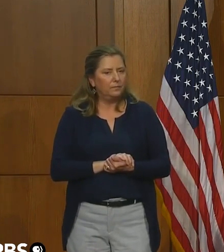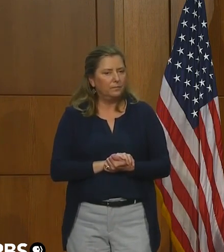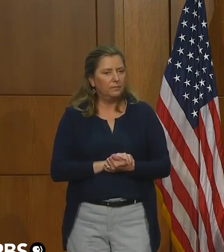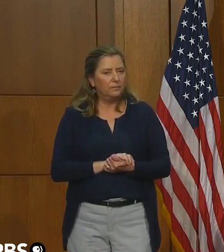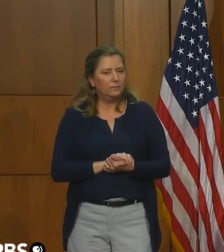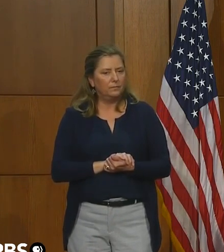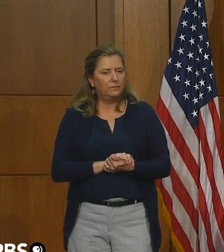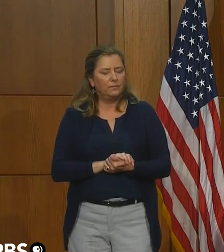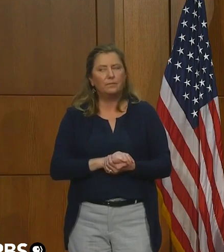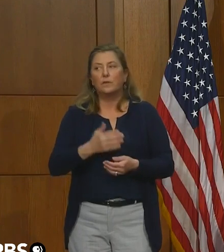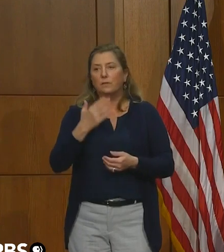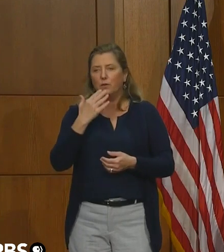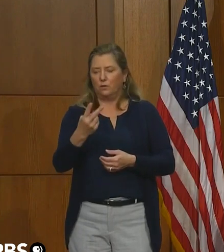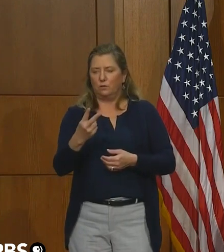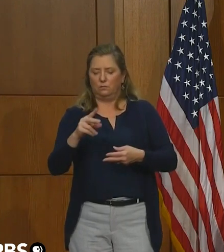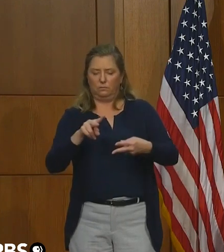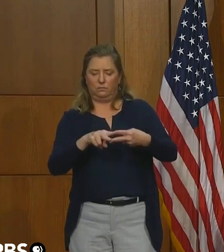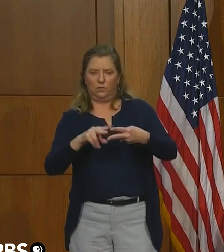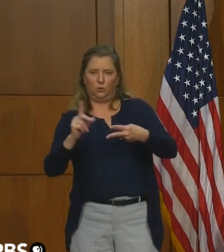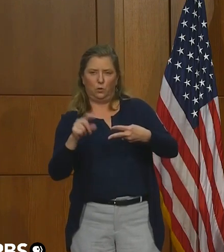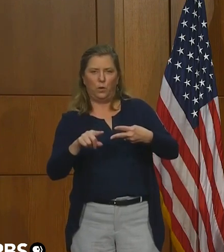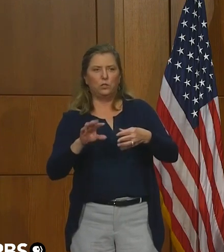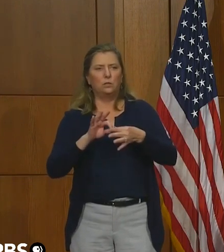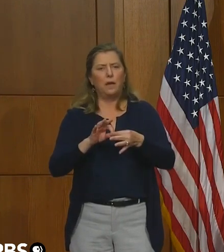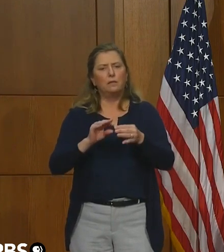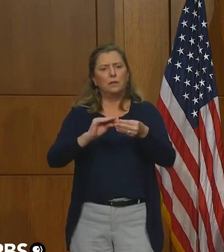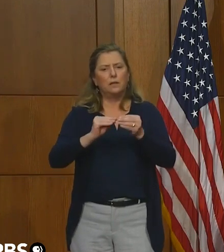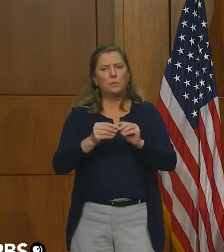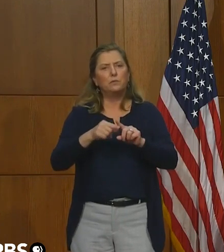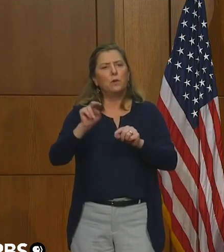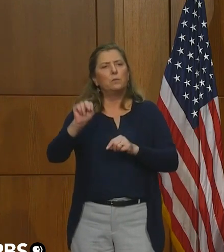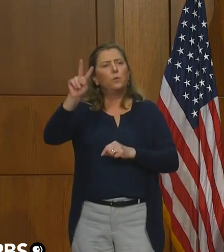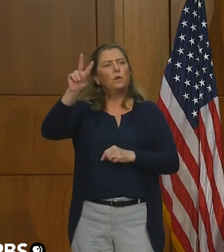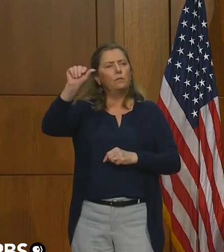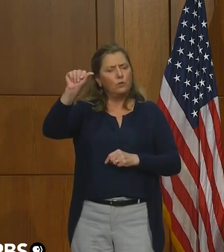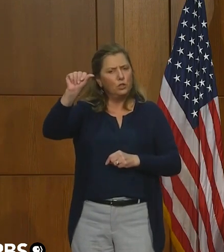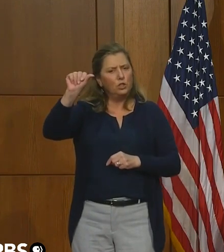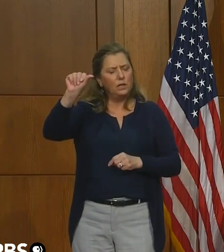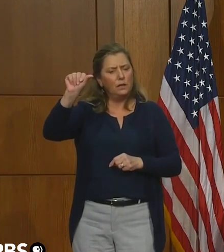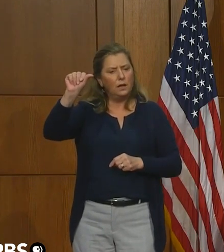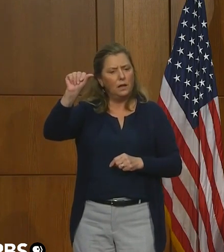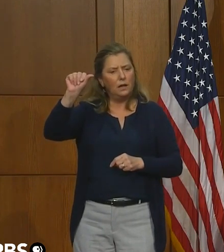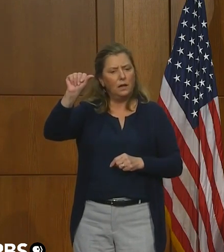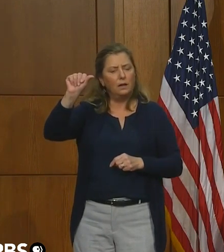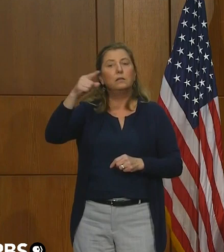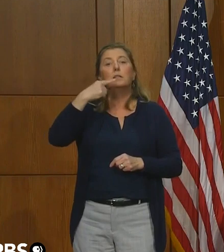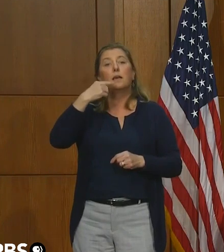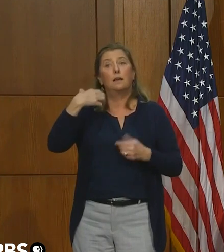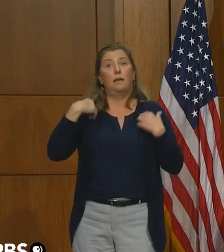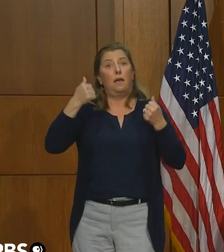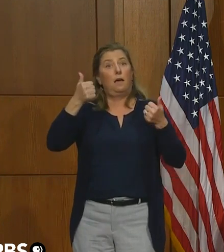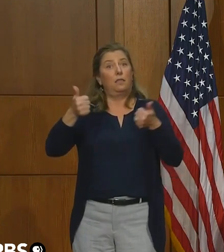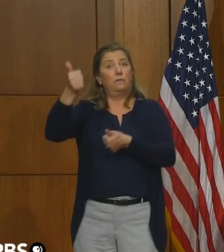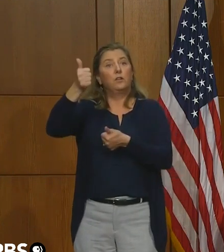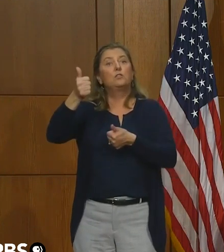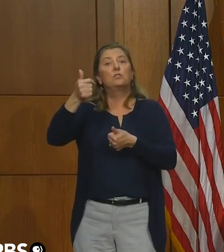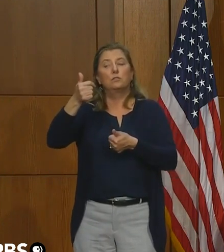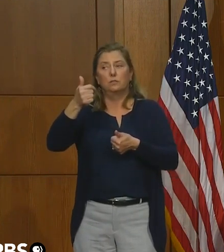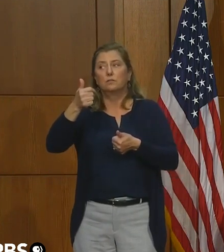Two questions around the two metrics in the letter from Northern Virginia where the health officials indicated they need